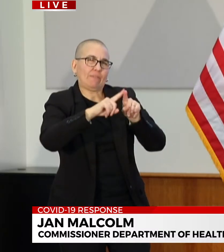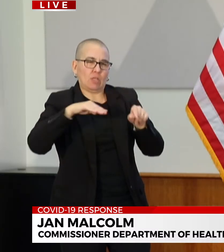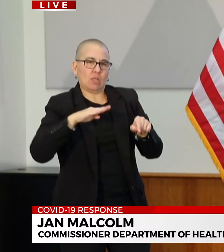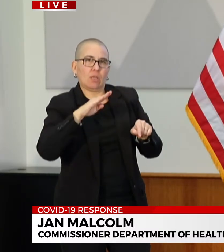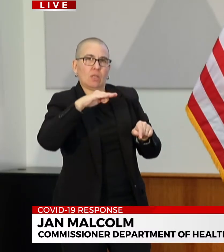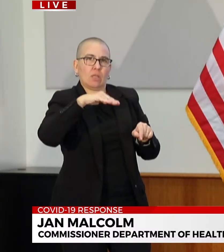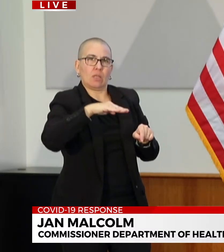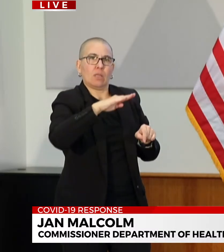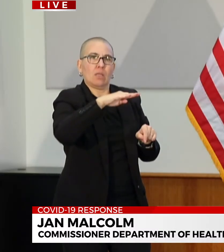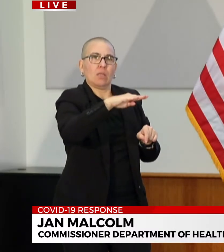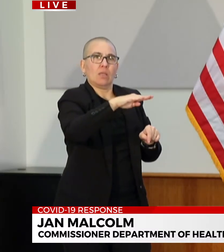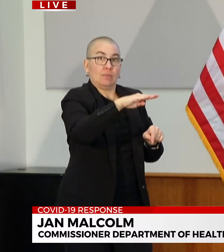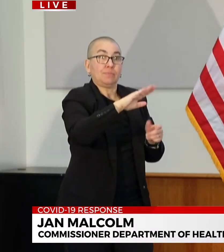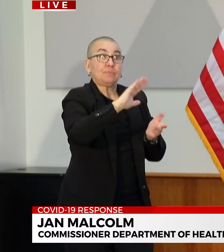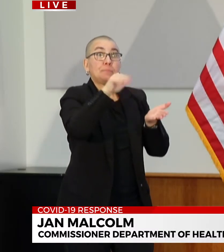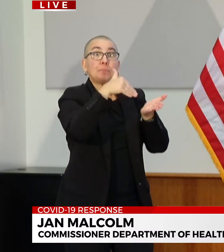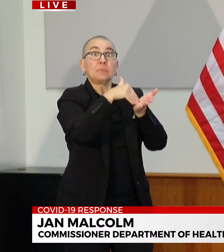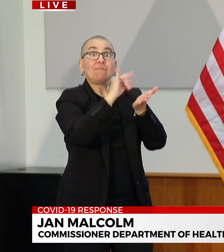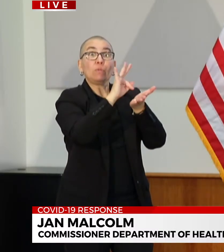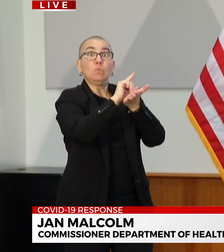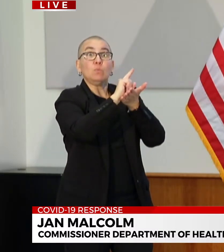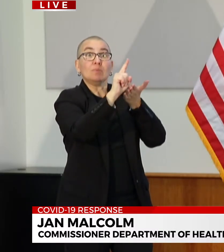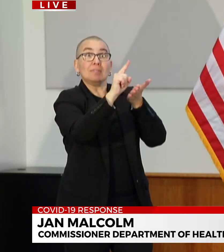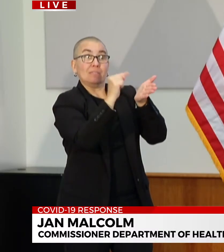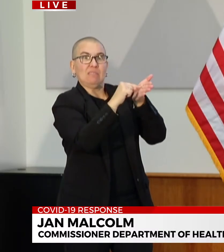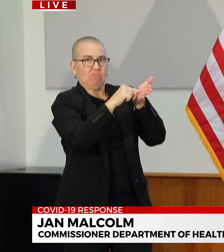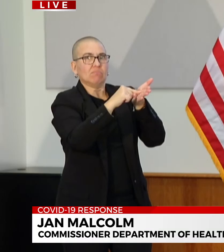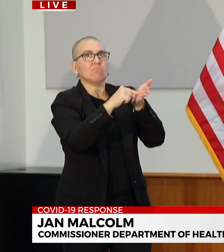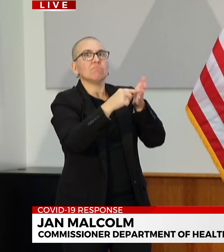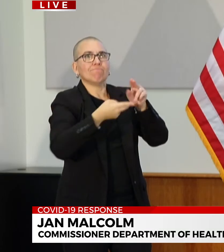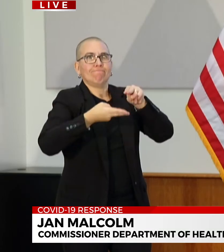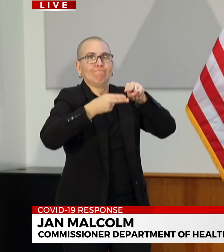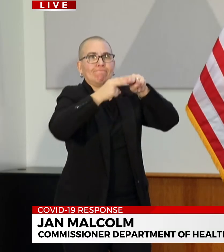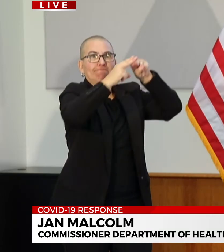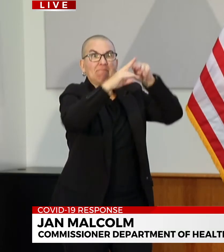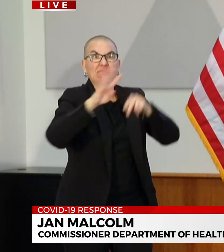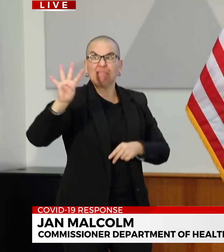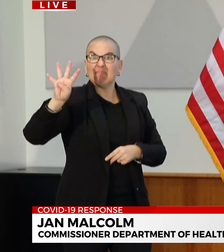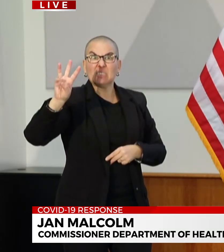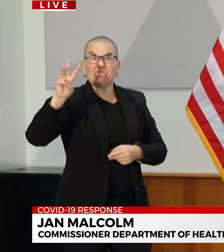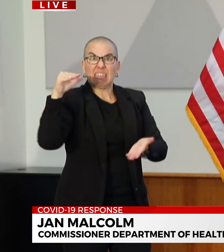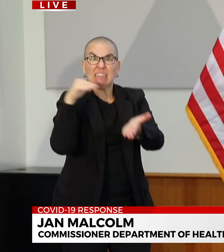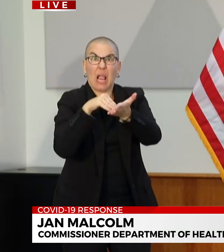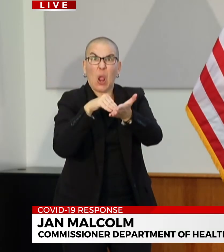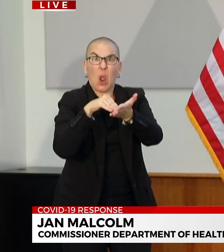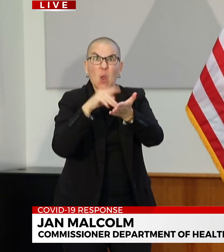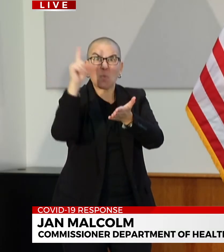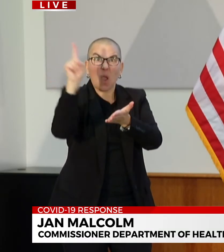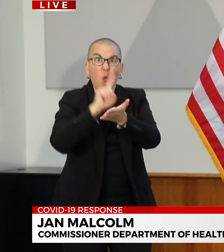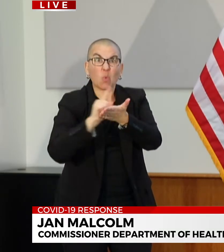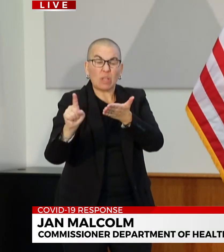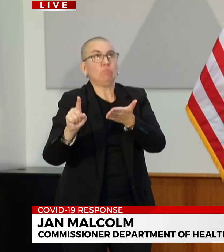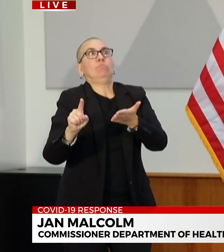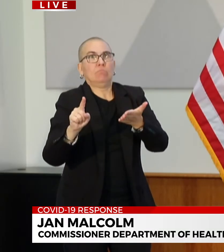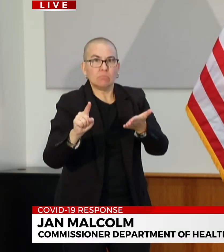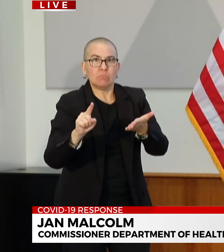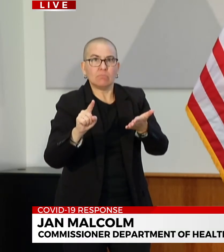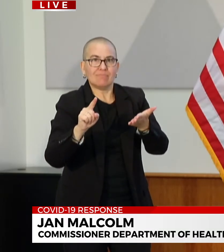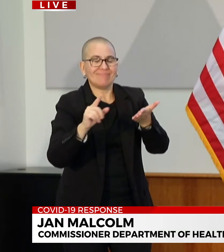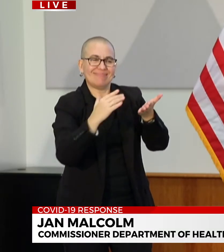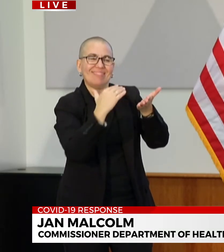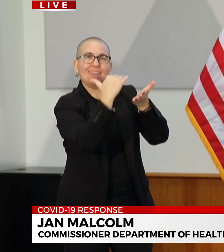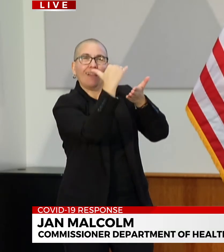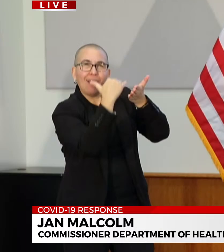in mid-November of so many cases, 46,000 cases in 1 week, we were already seeing more cases reported in the lag